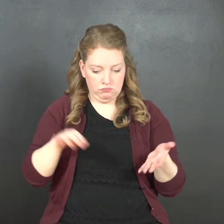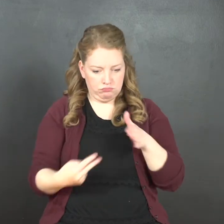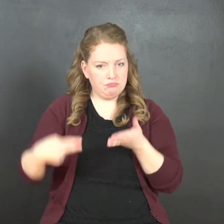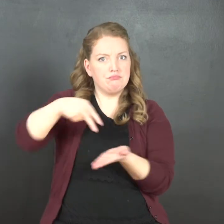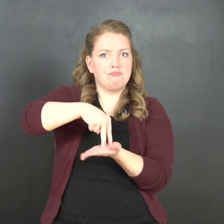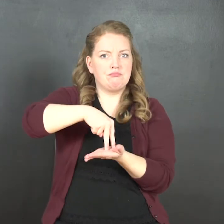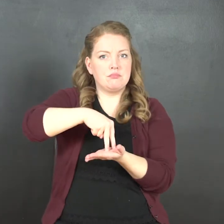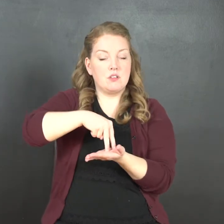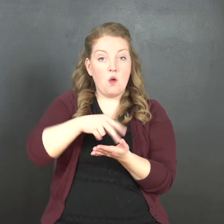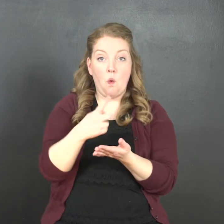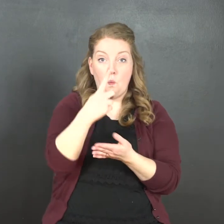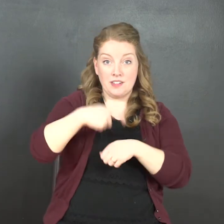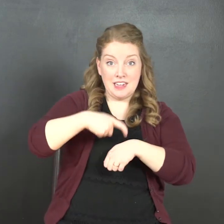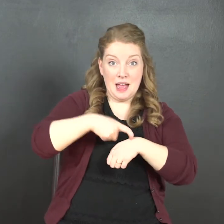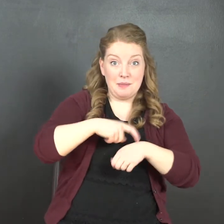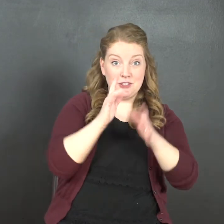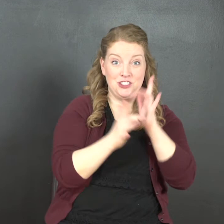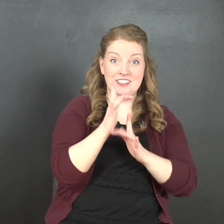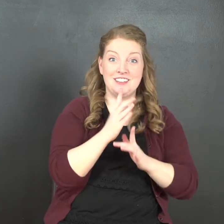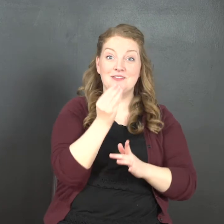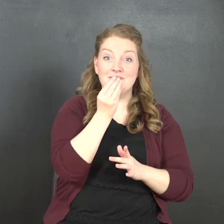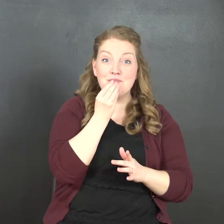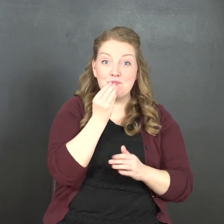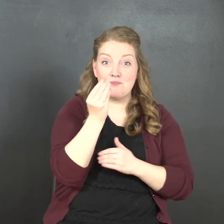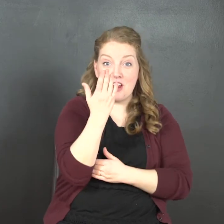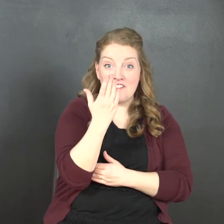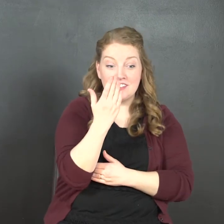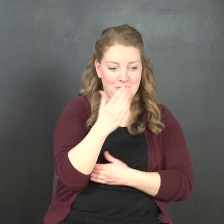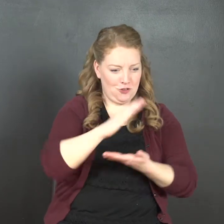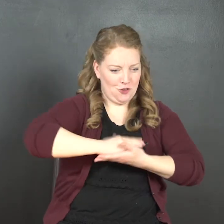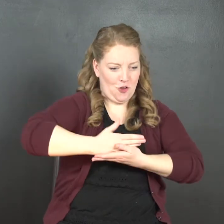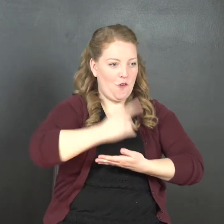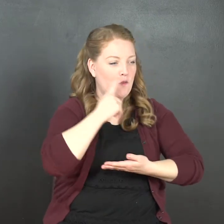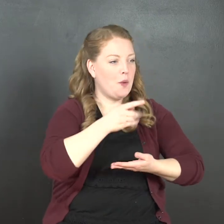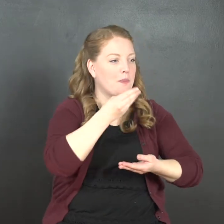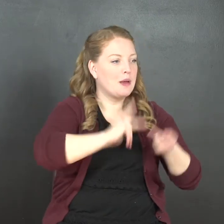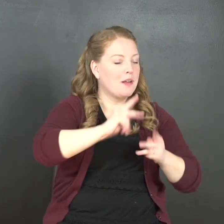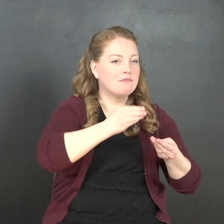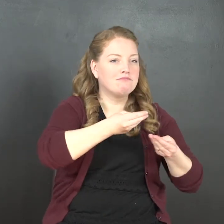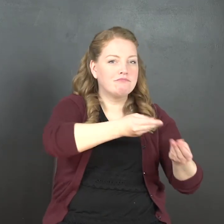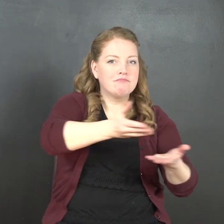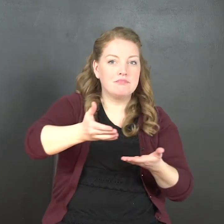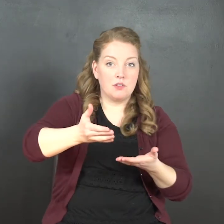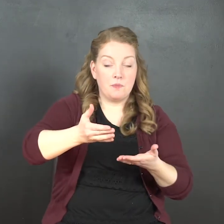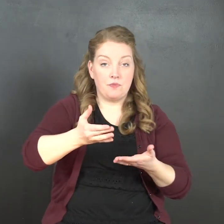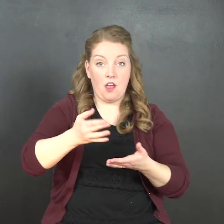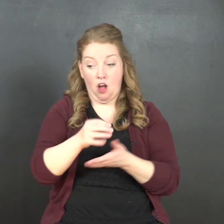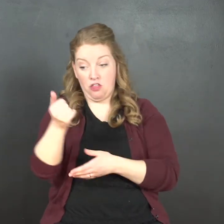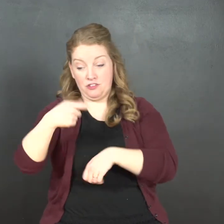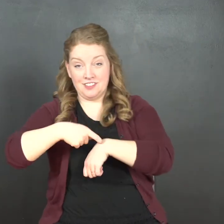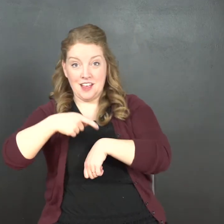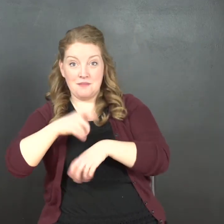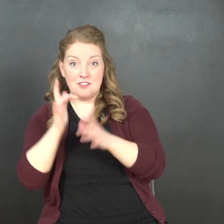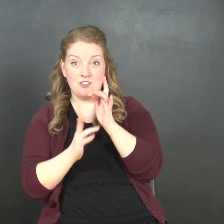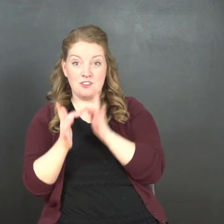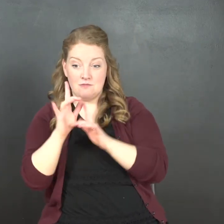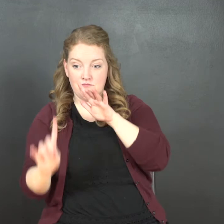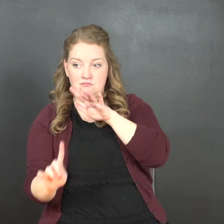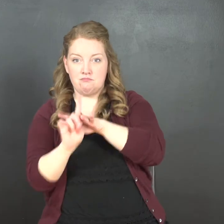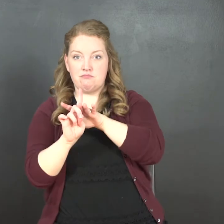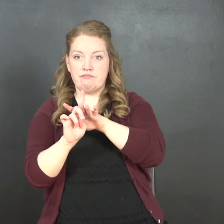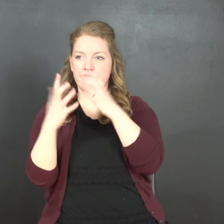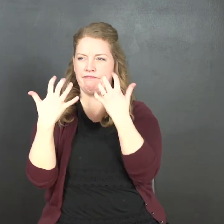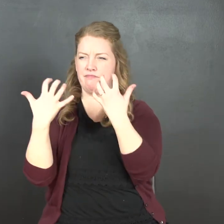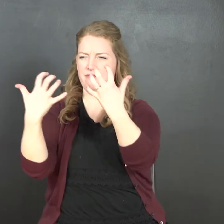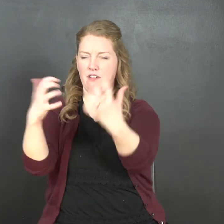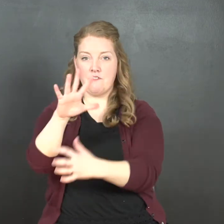or talks about many of those individuals in verses 5 through 8. But our focus for the few moments that we have together today